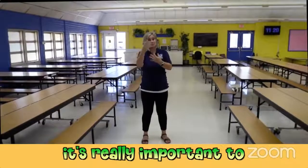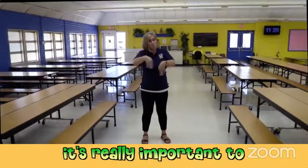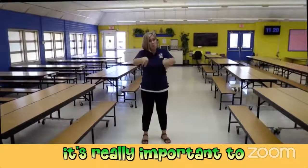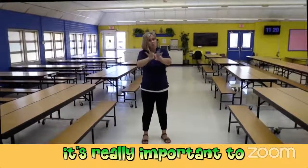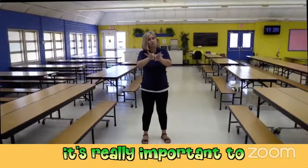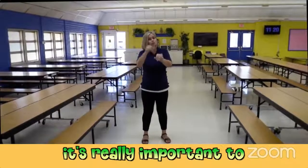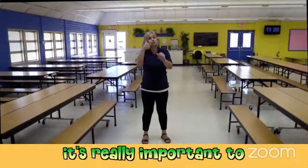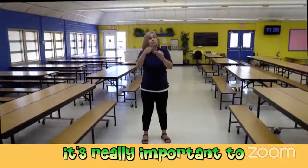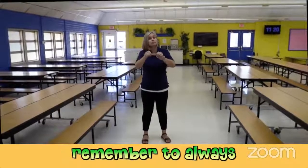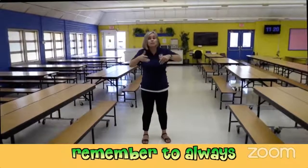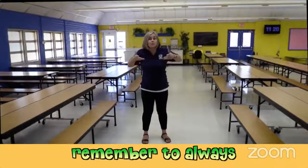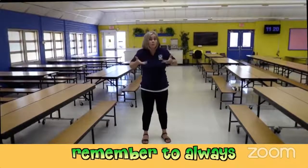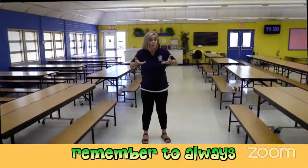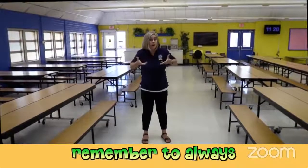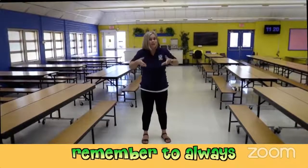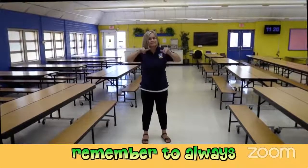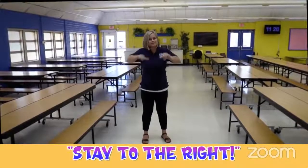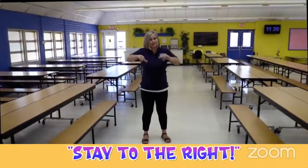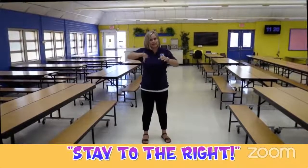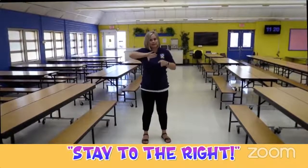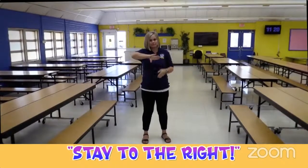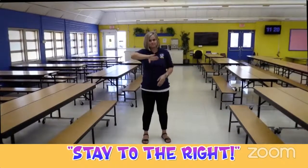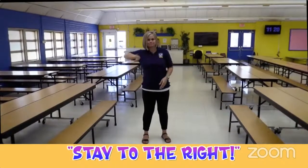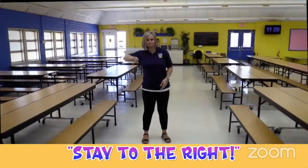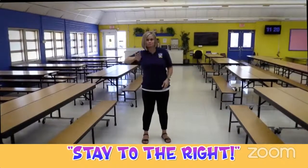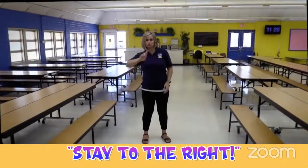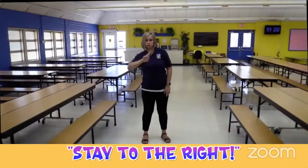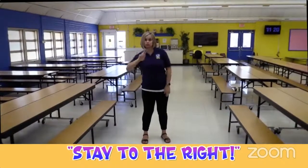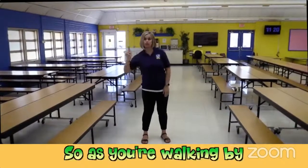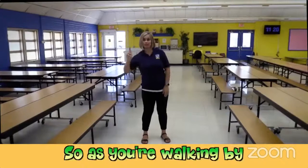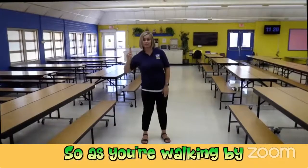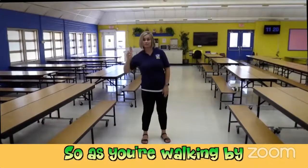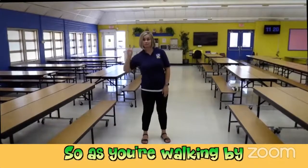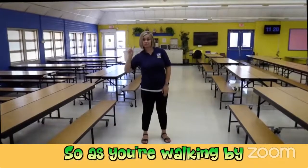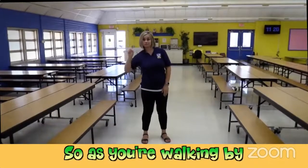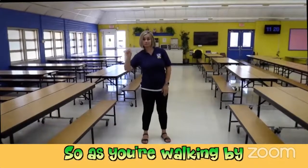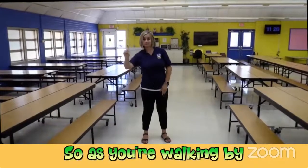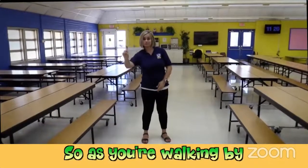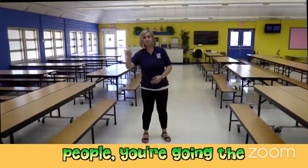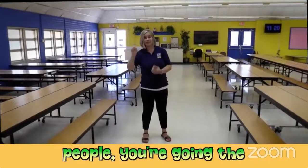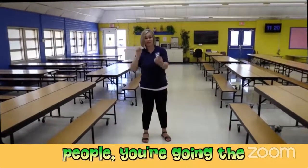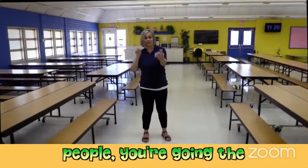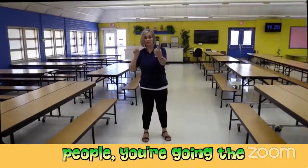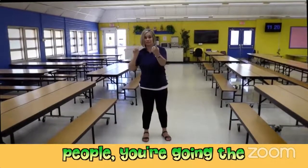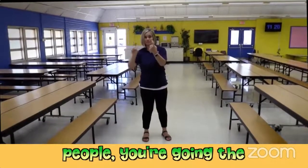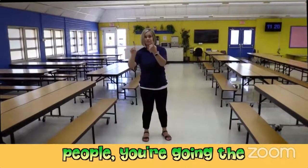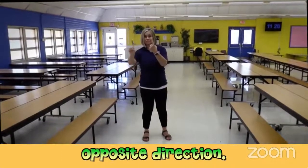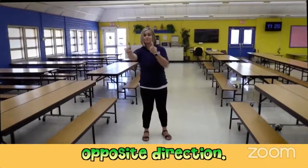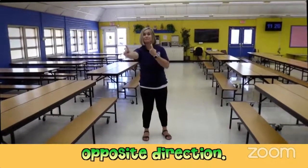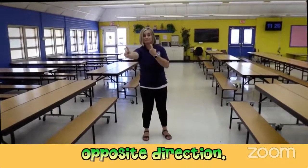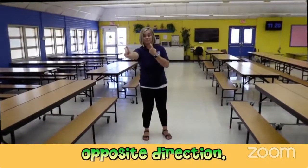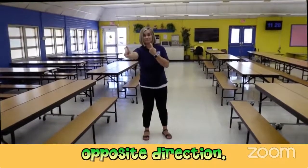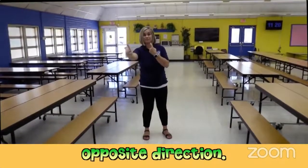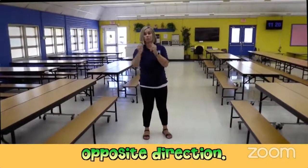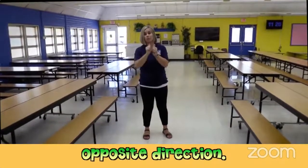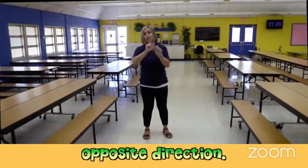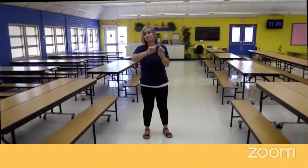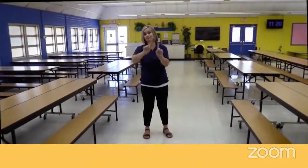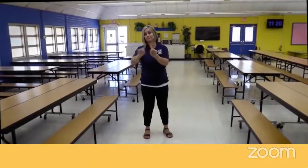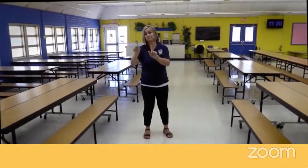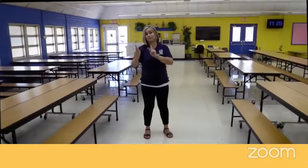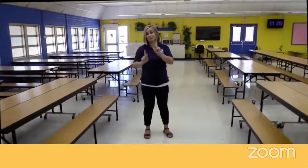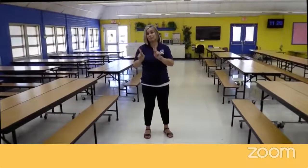it's really important to remember to always stay to the right. So as you're walking by people, you're going the opposite